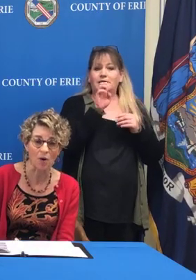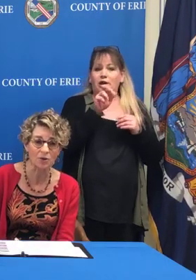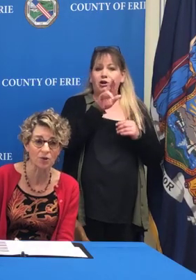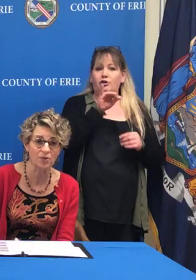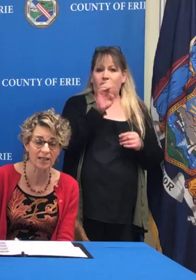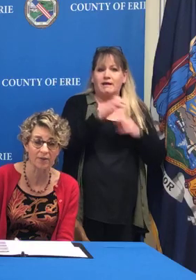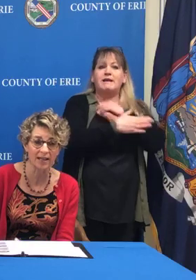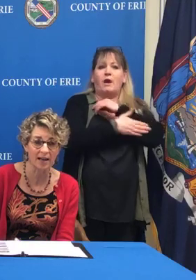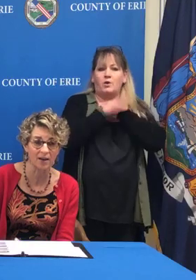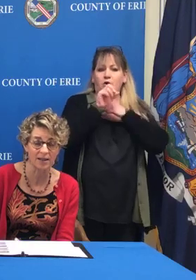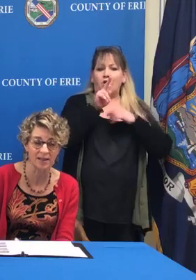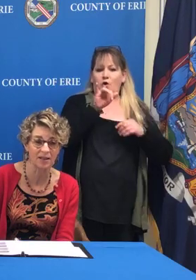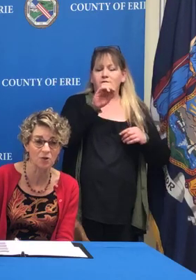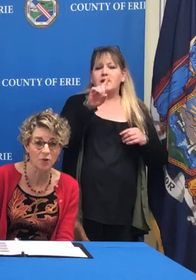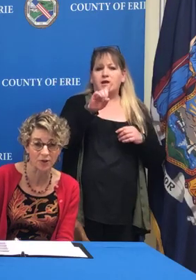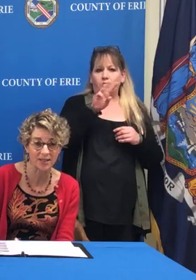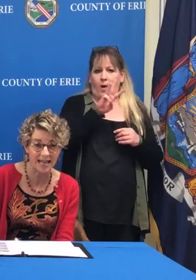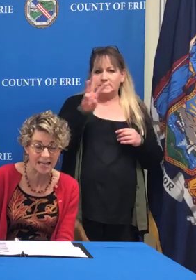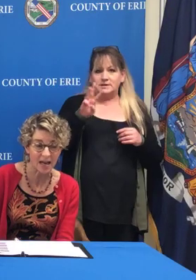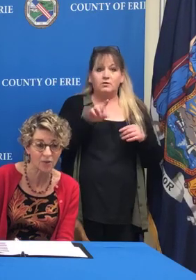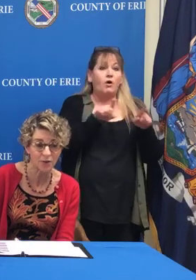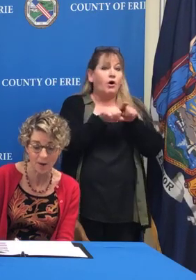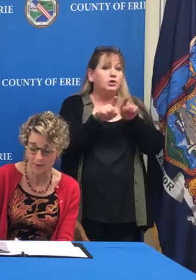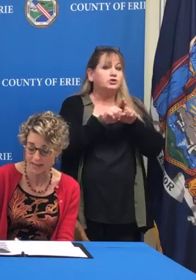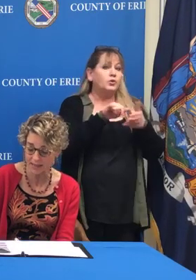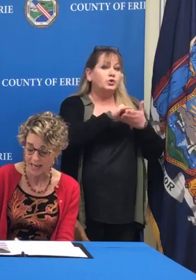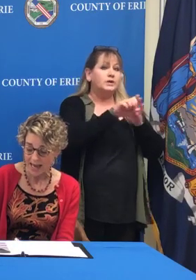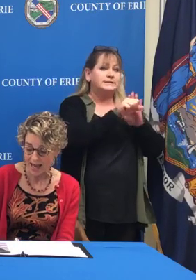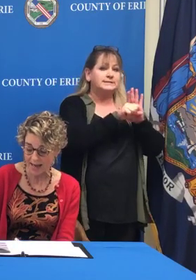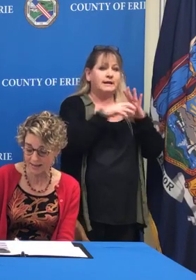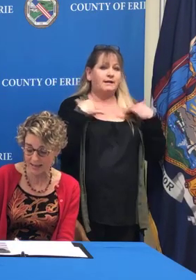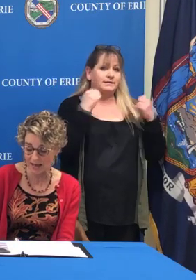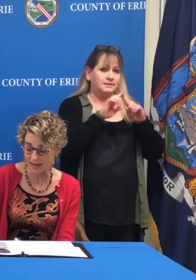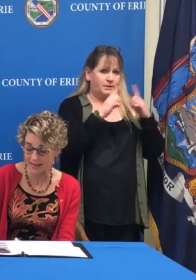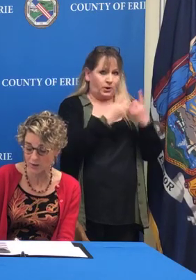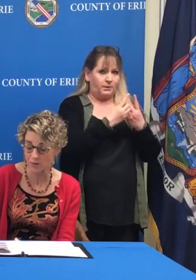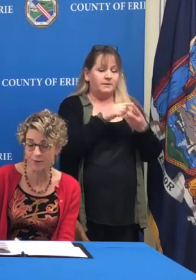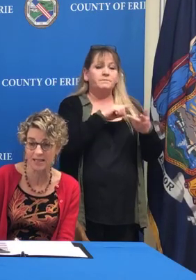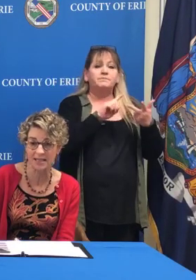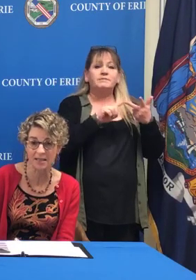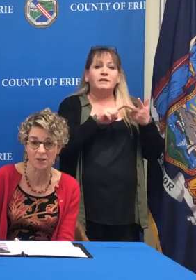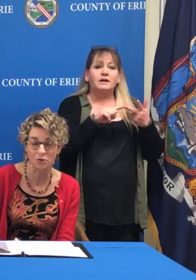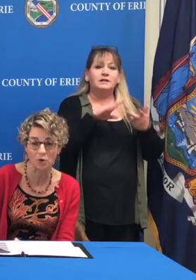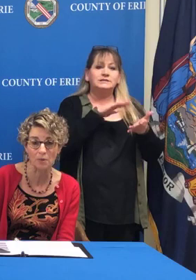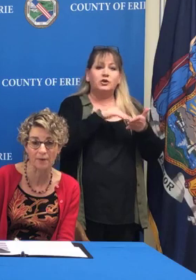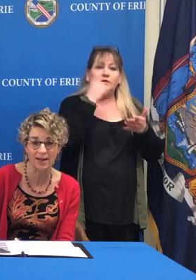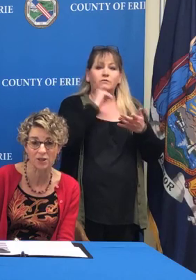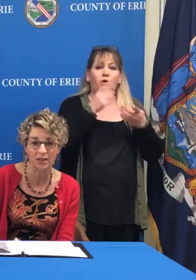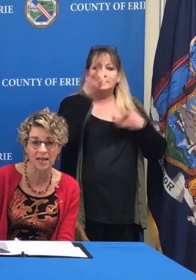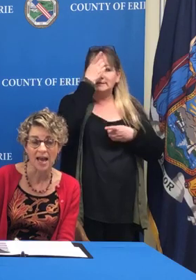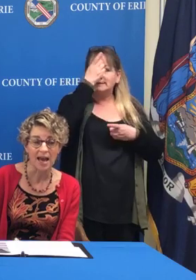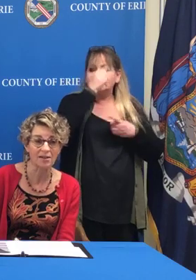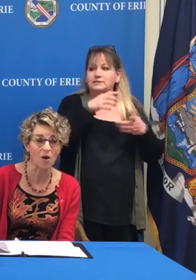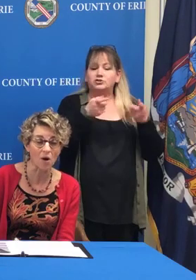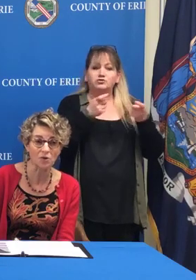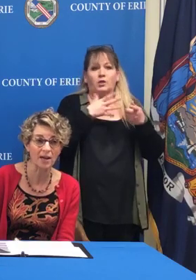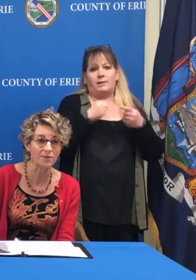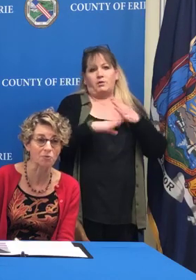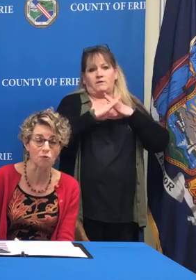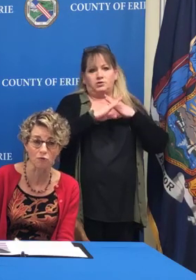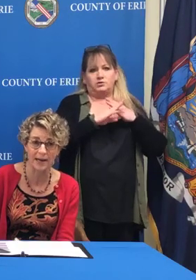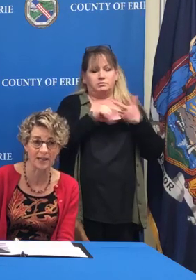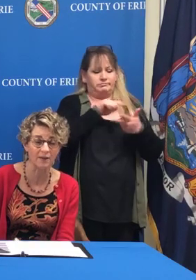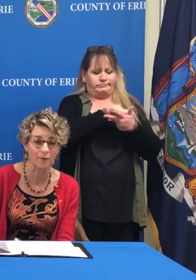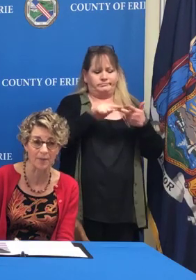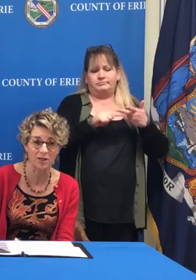and also the the New York State Health Department and the Centers for Disease Control and Prevention also have